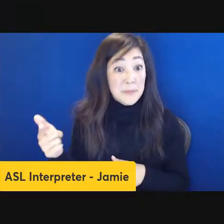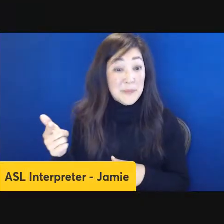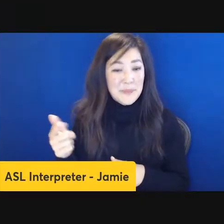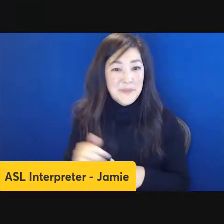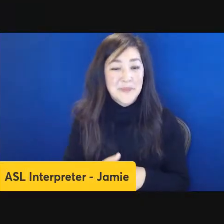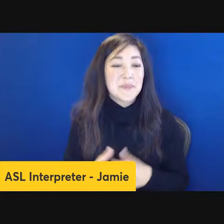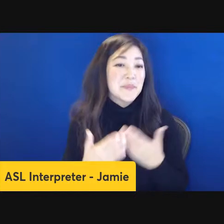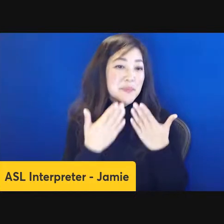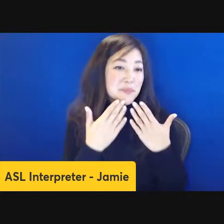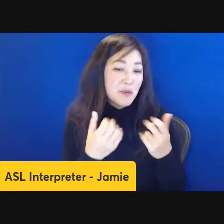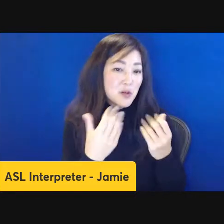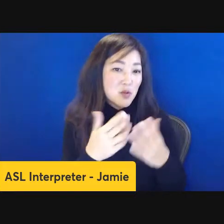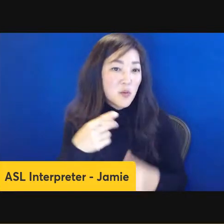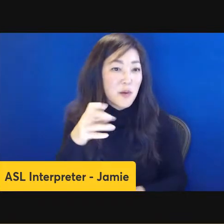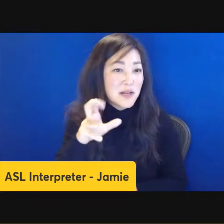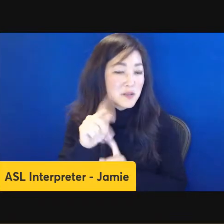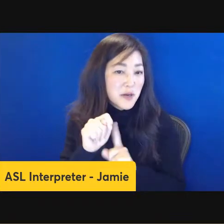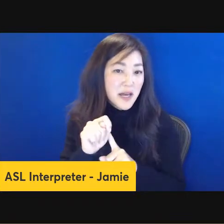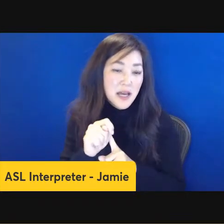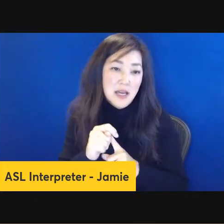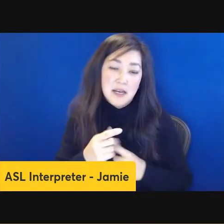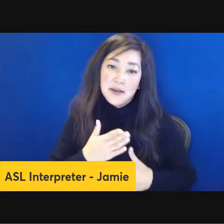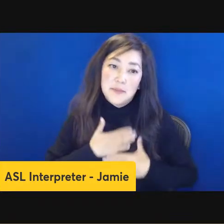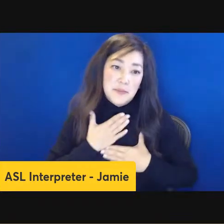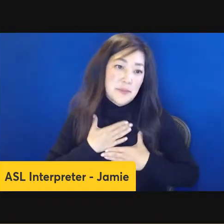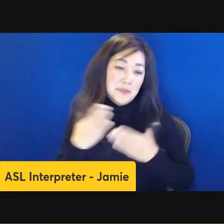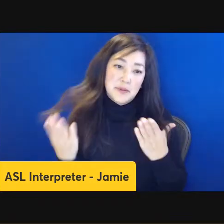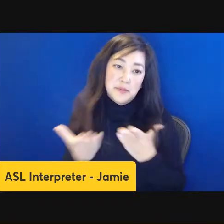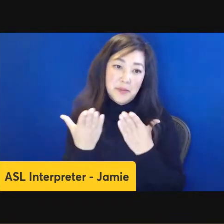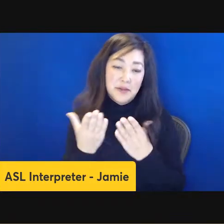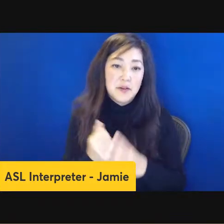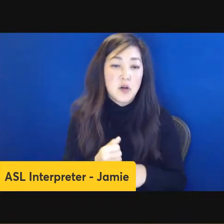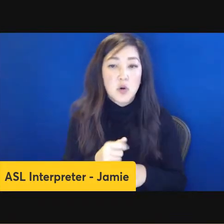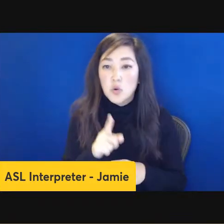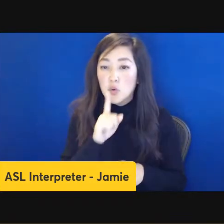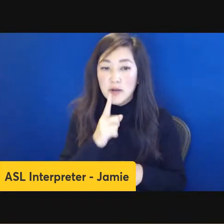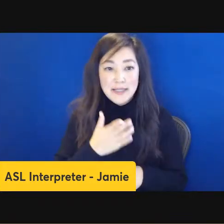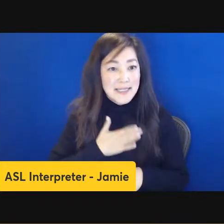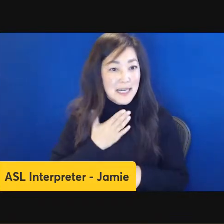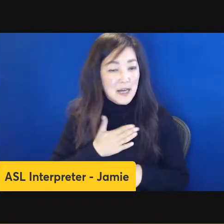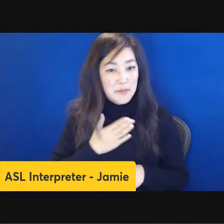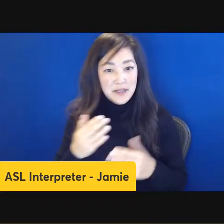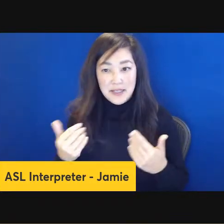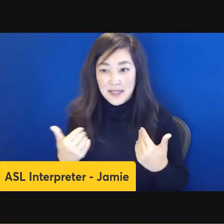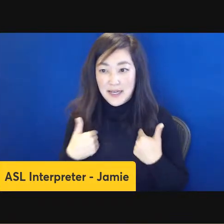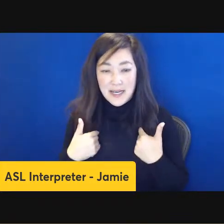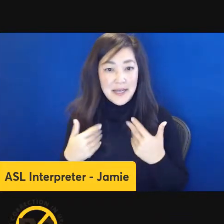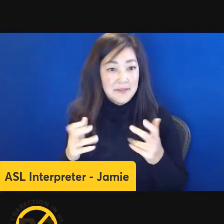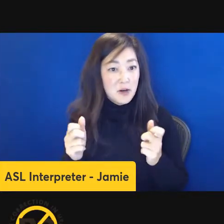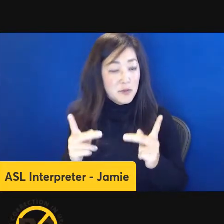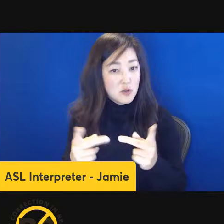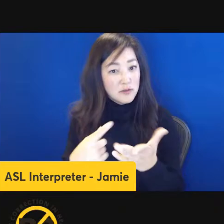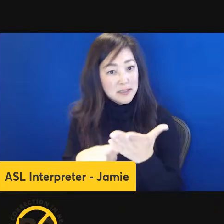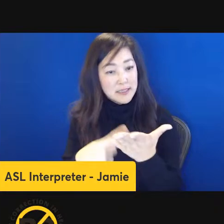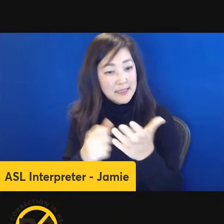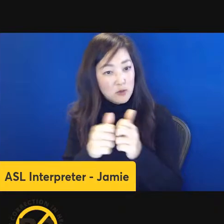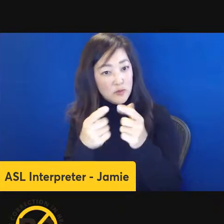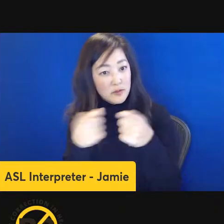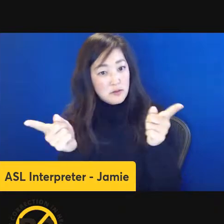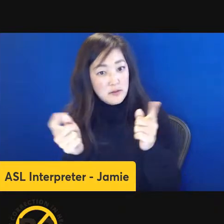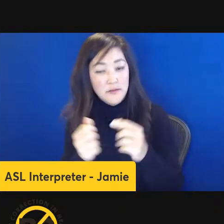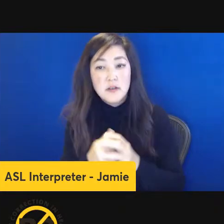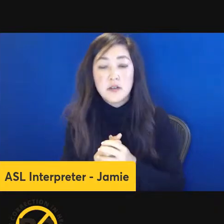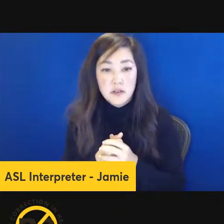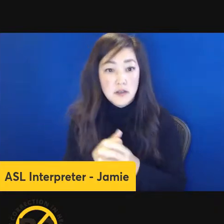Well, thanks very much, Pat, and it's a pleasure to be here. Really delighted for the opportunity to speak with you today.